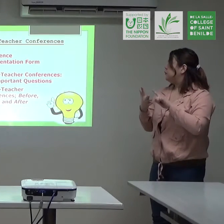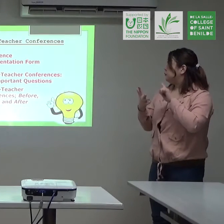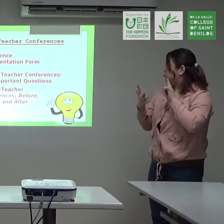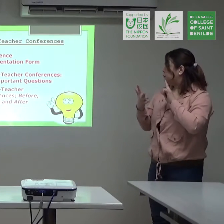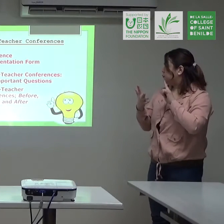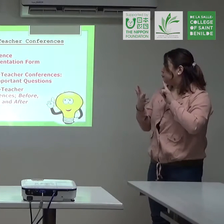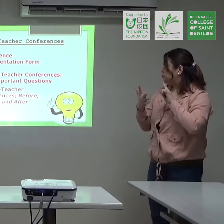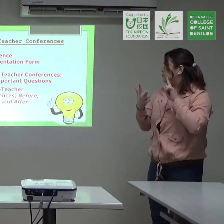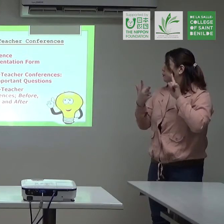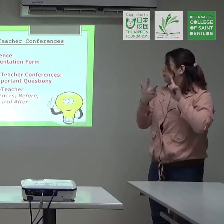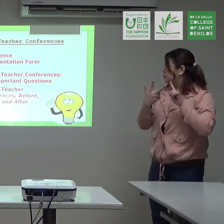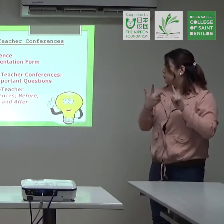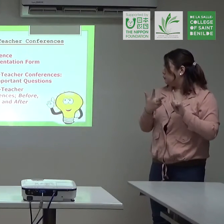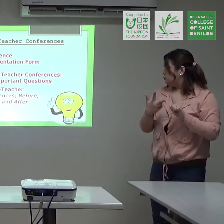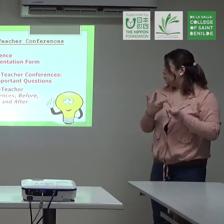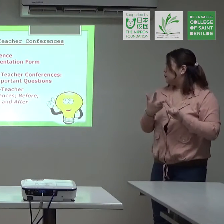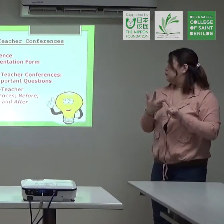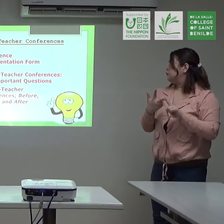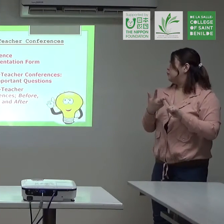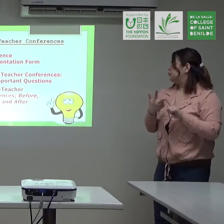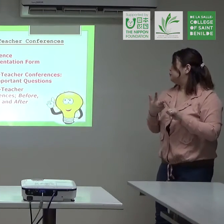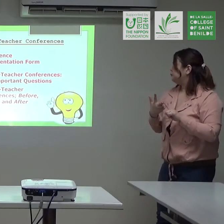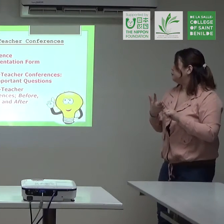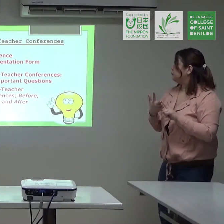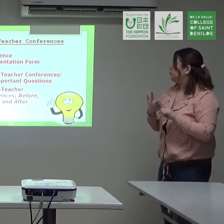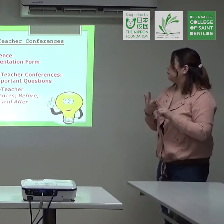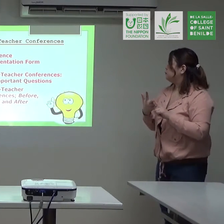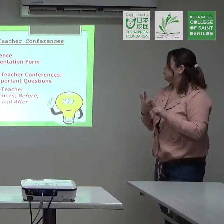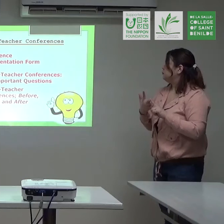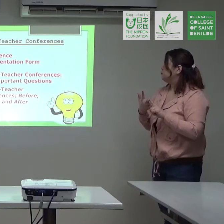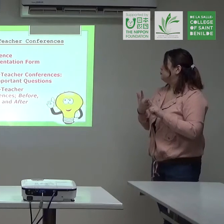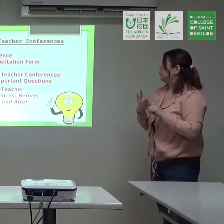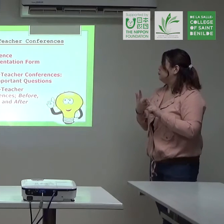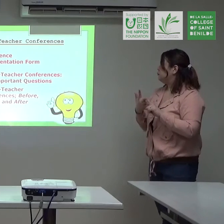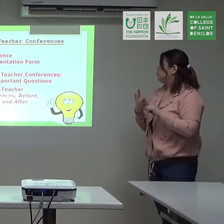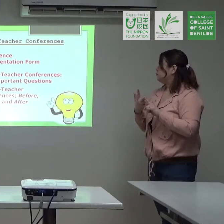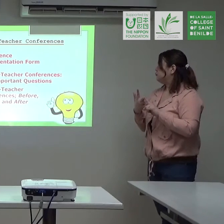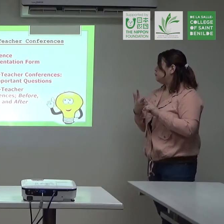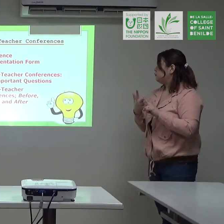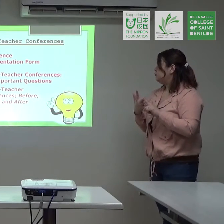Parent-teacher conferences before, during, after.